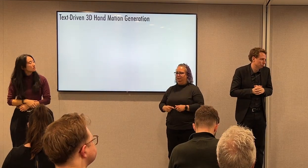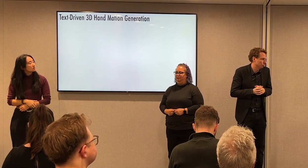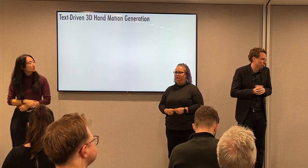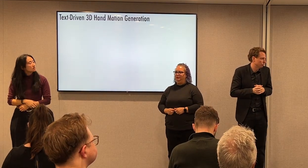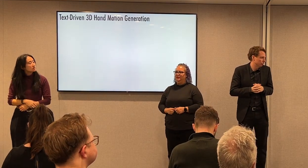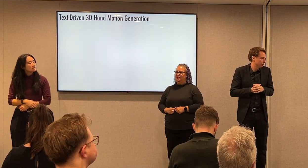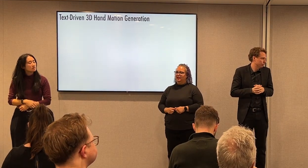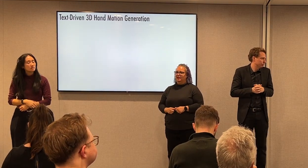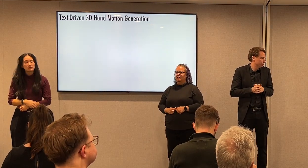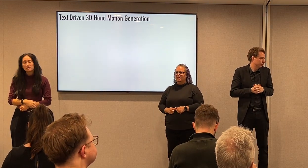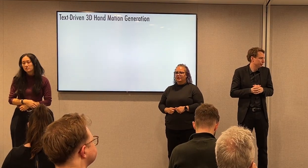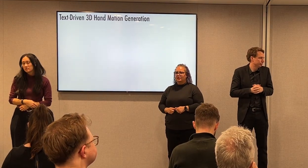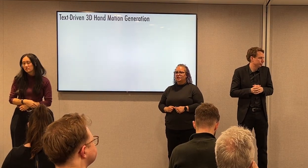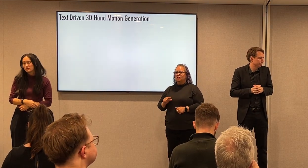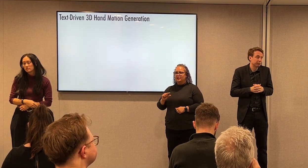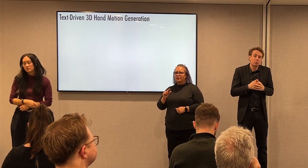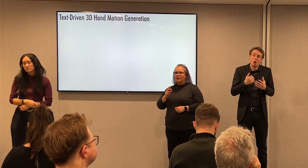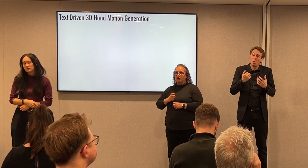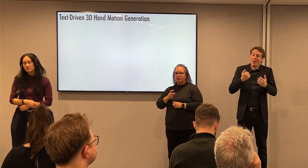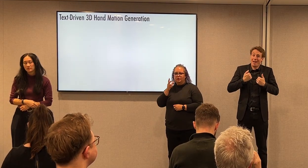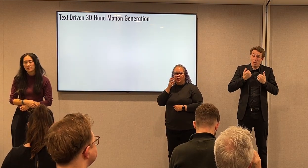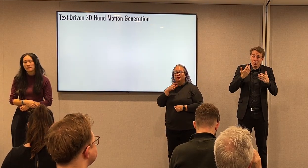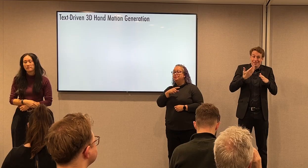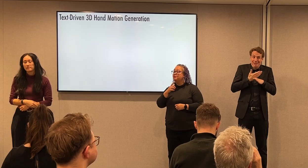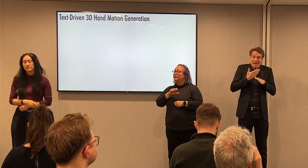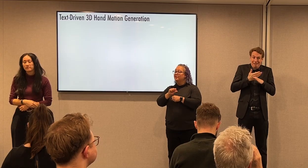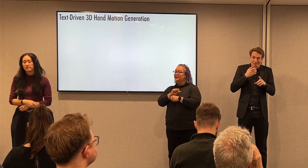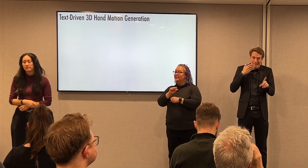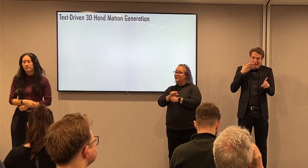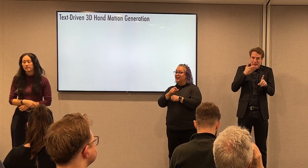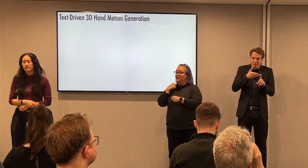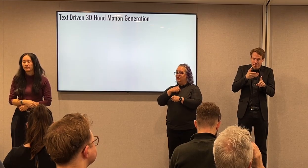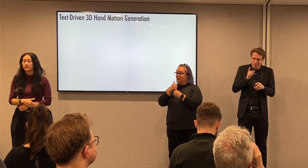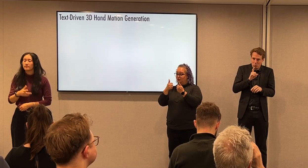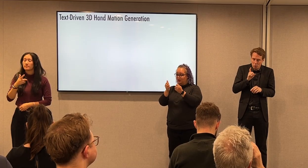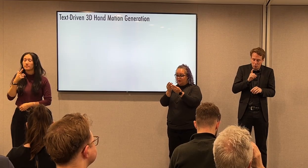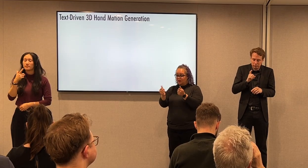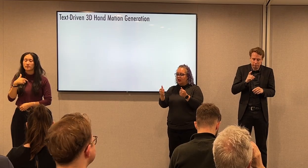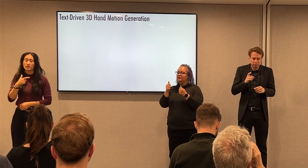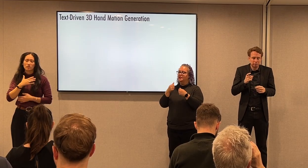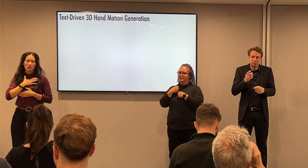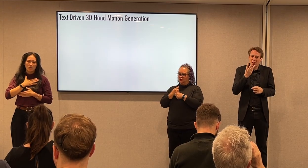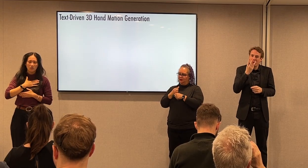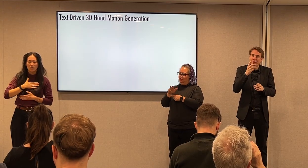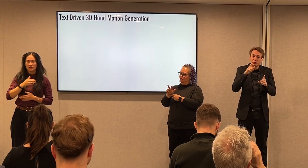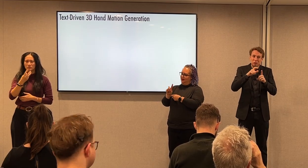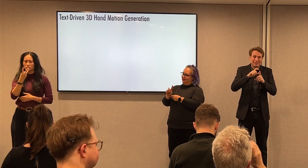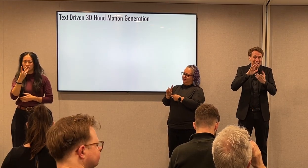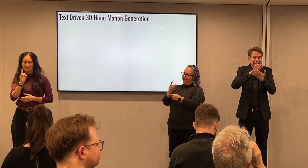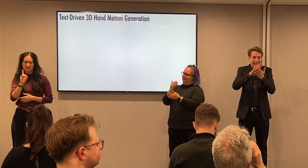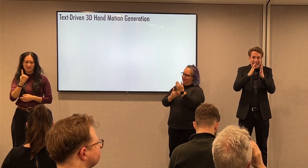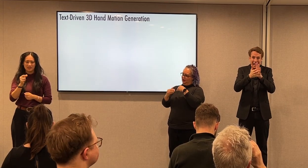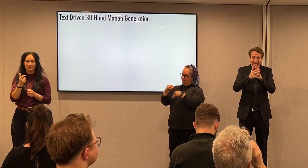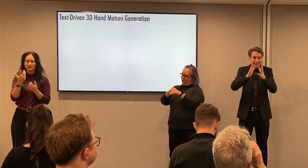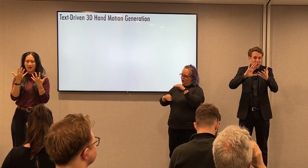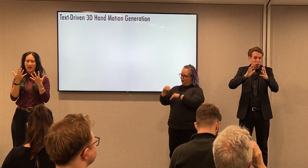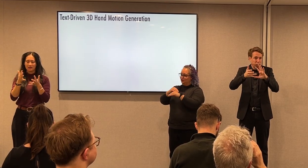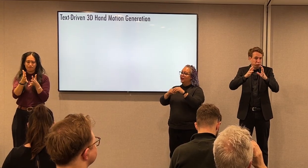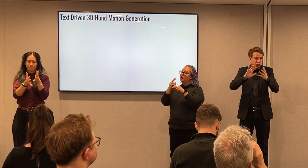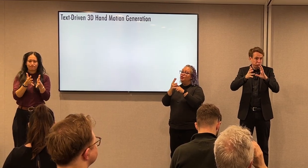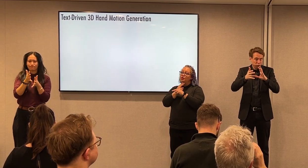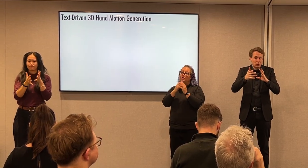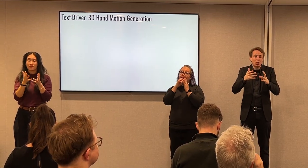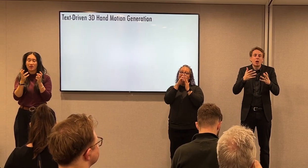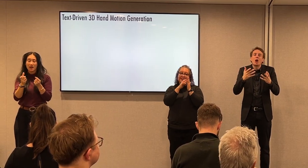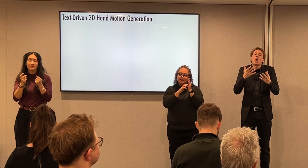All right, so the task we're trying to solve is generating 3D hand motion using text